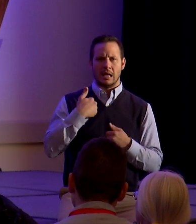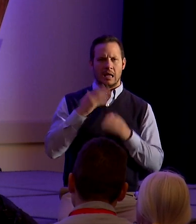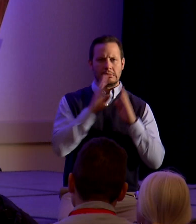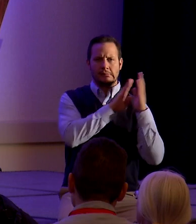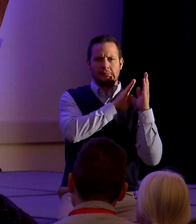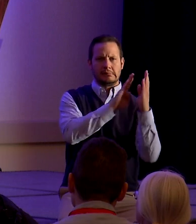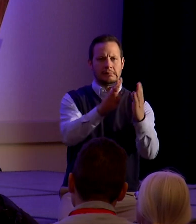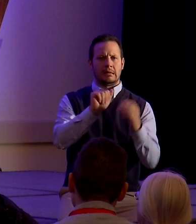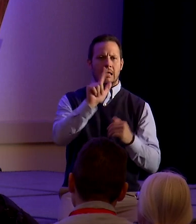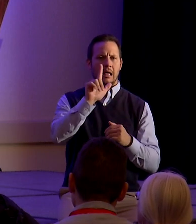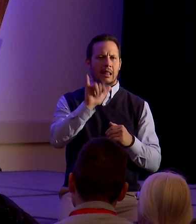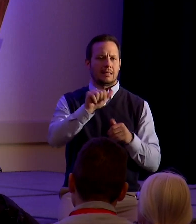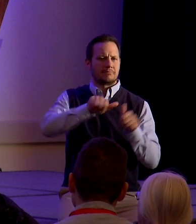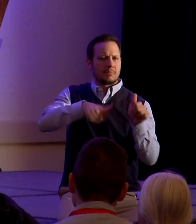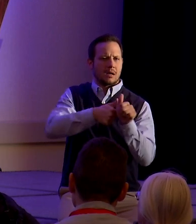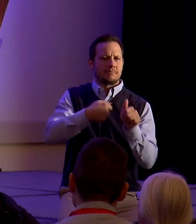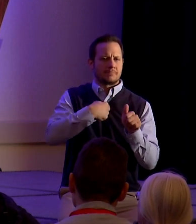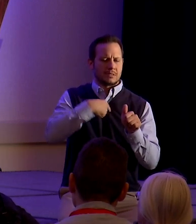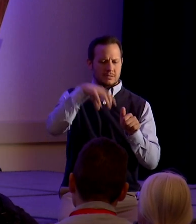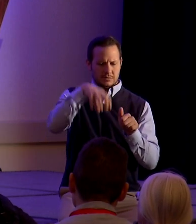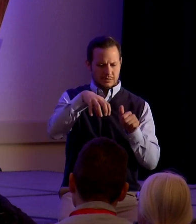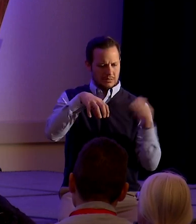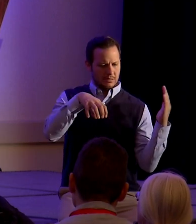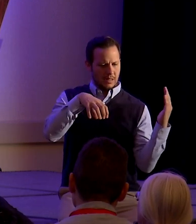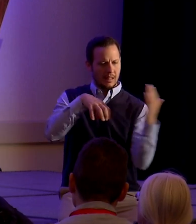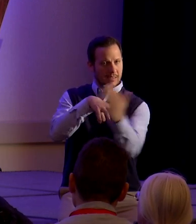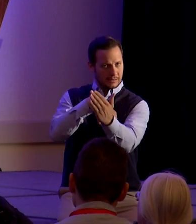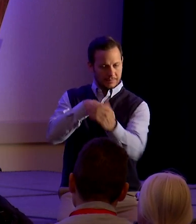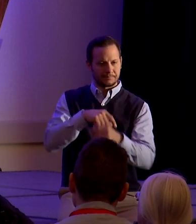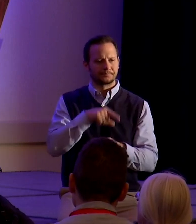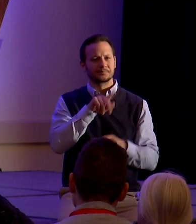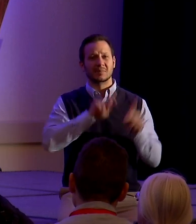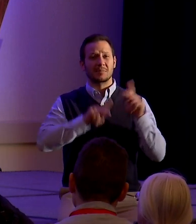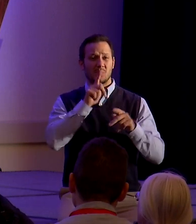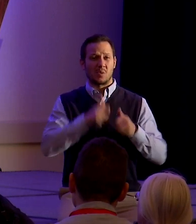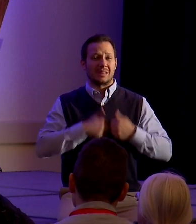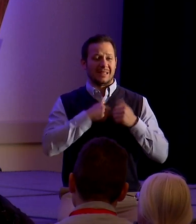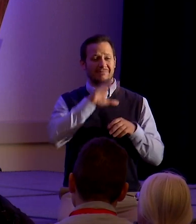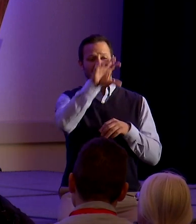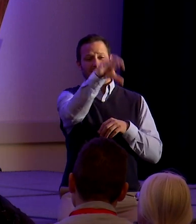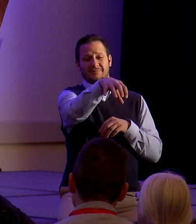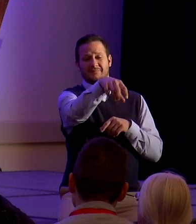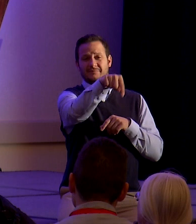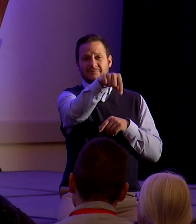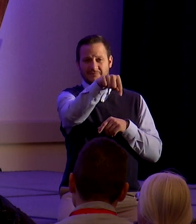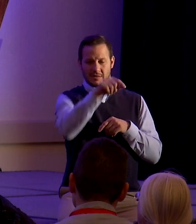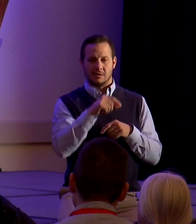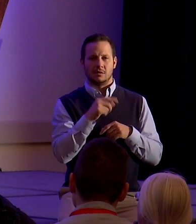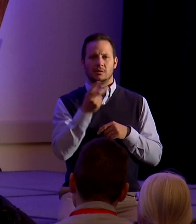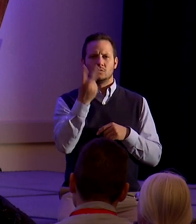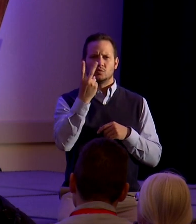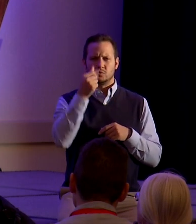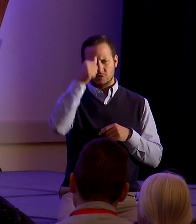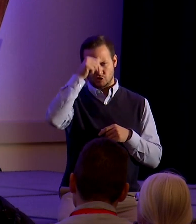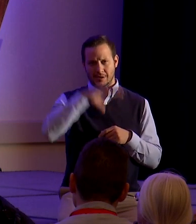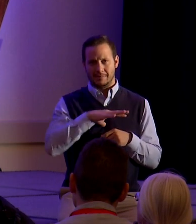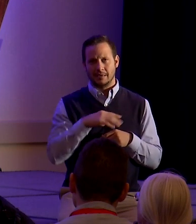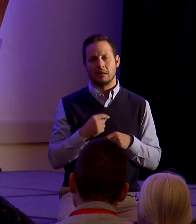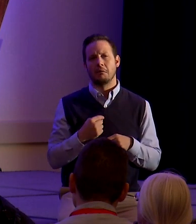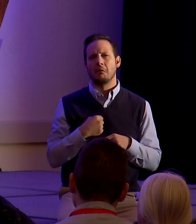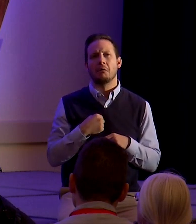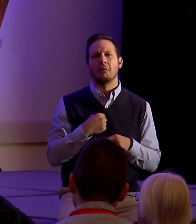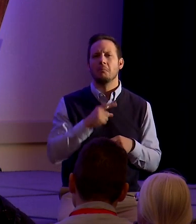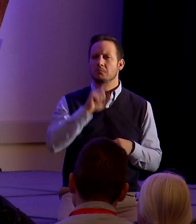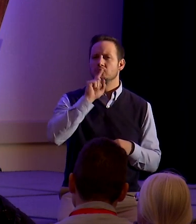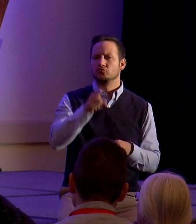there was a house that was kind of catty corner. And the people that lived in this house, there were two gentlemen, and I was sure